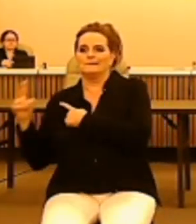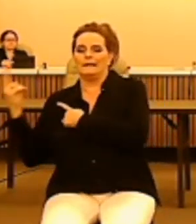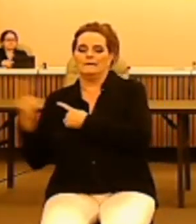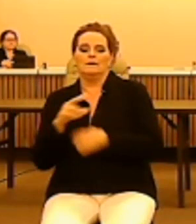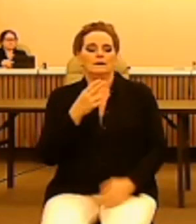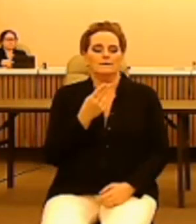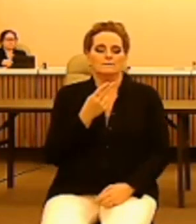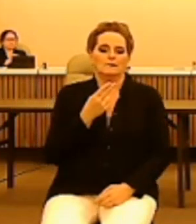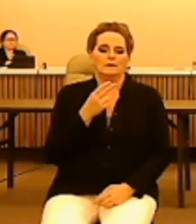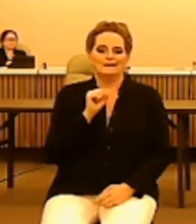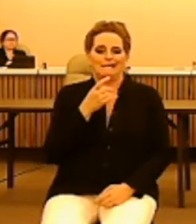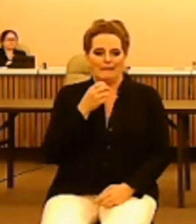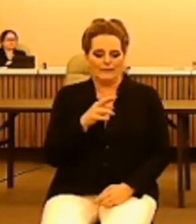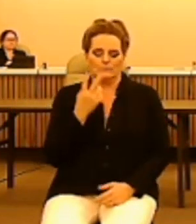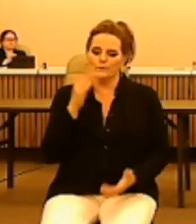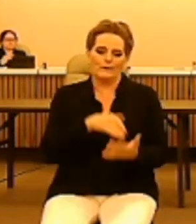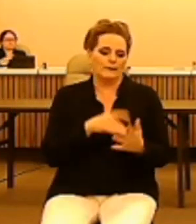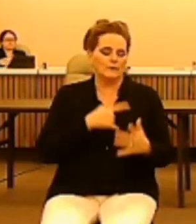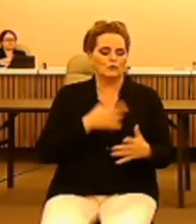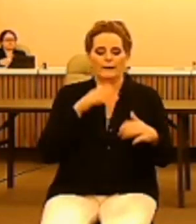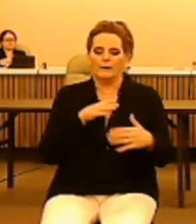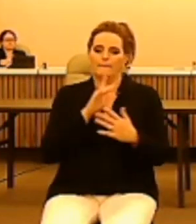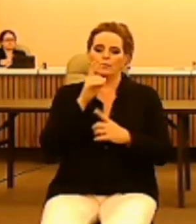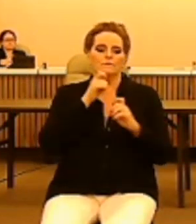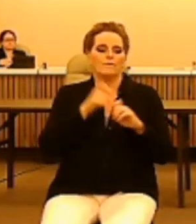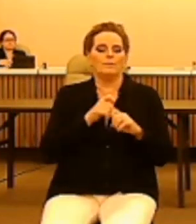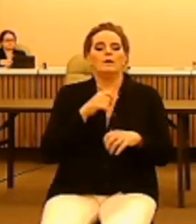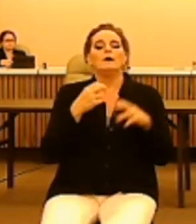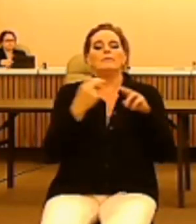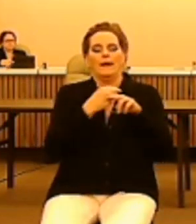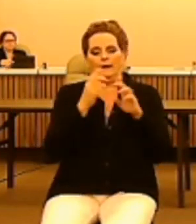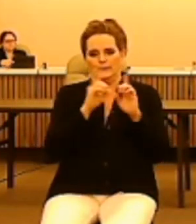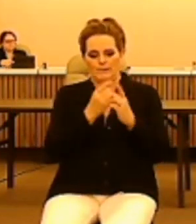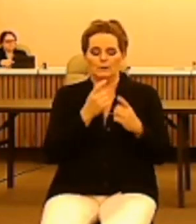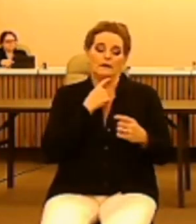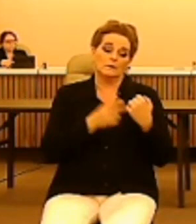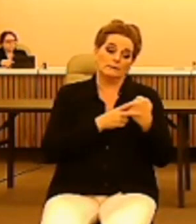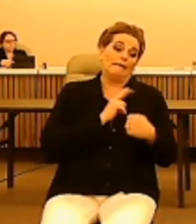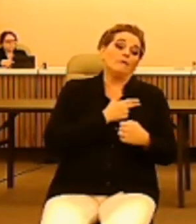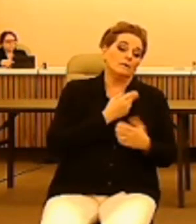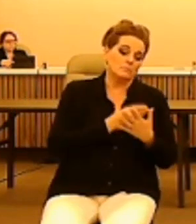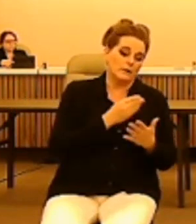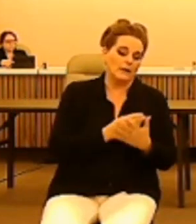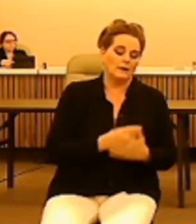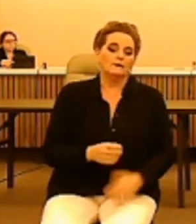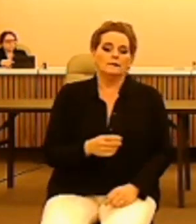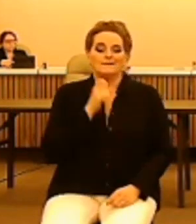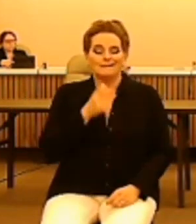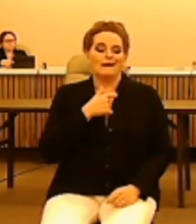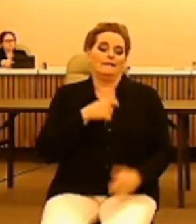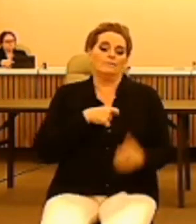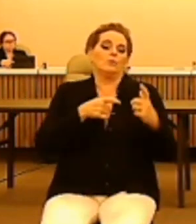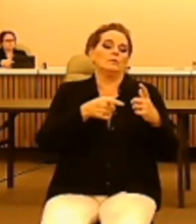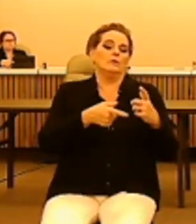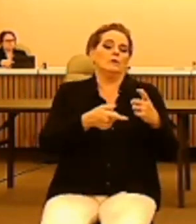So again, this is a great approach from the highway department. It's actually going to save us money to not have to